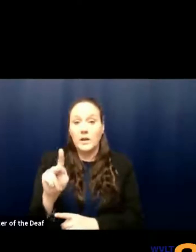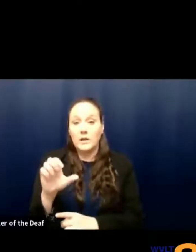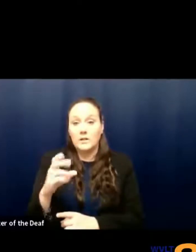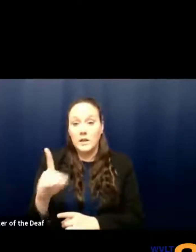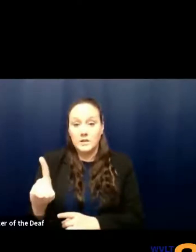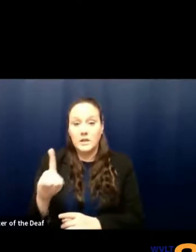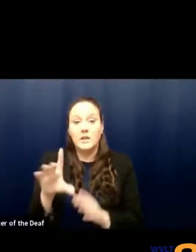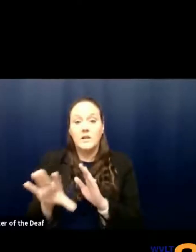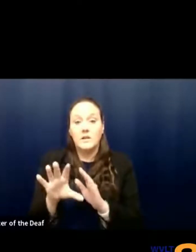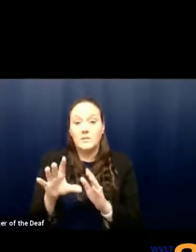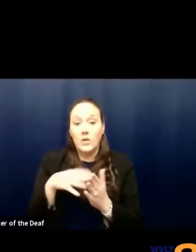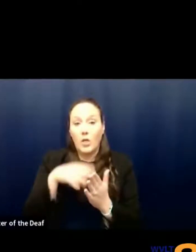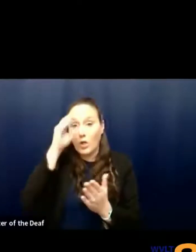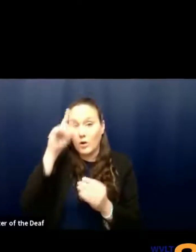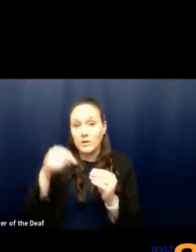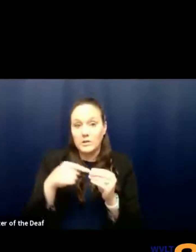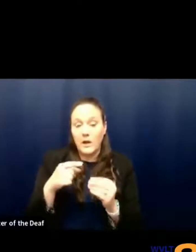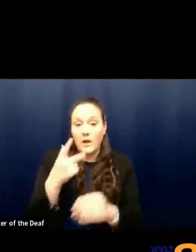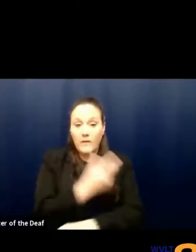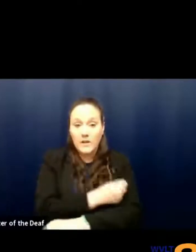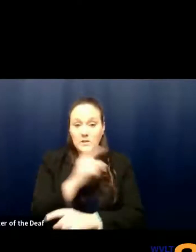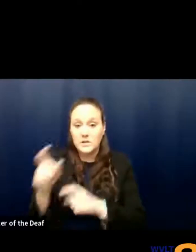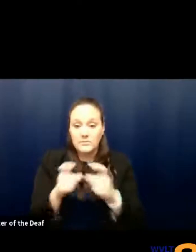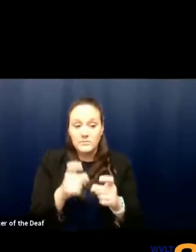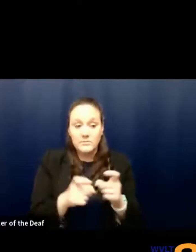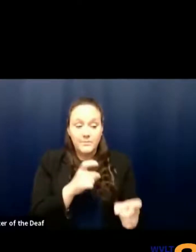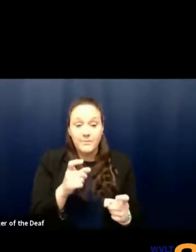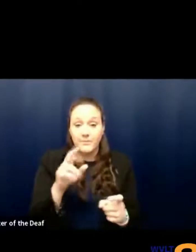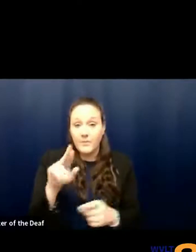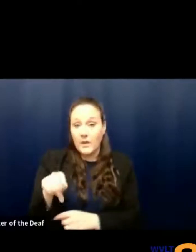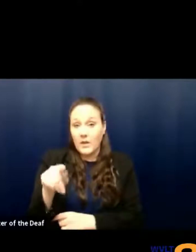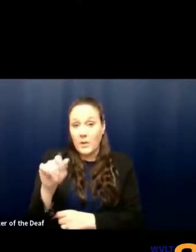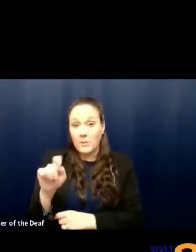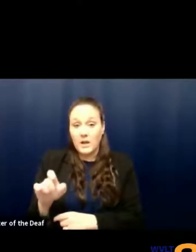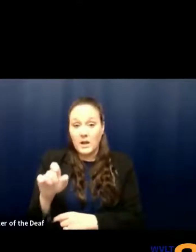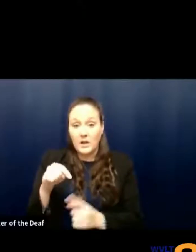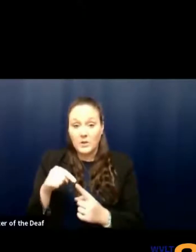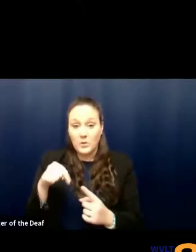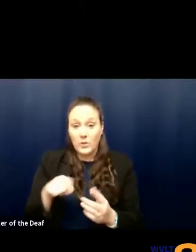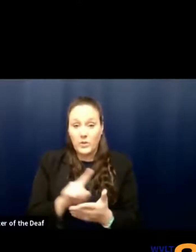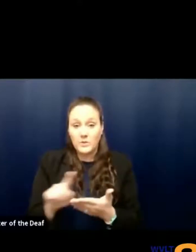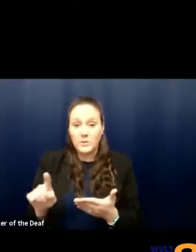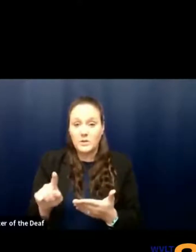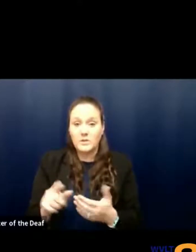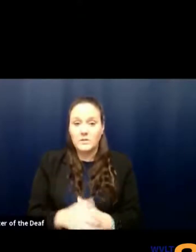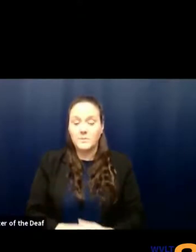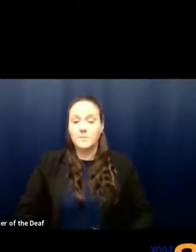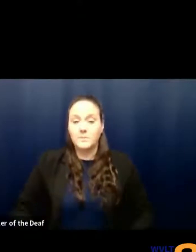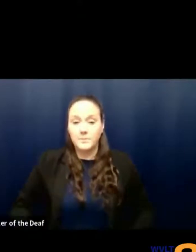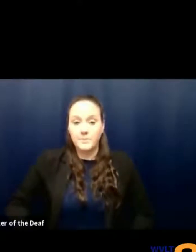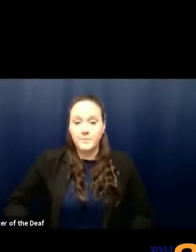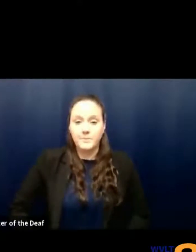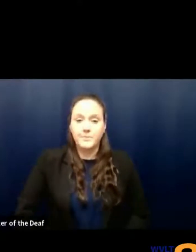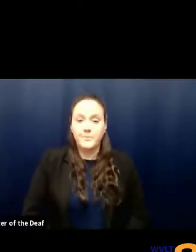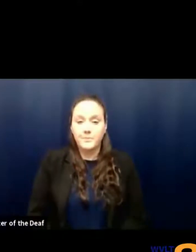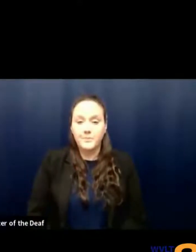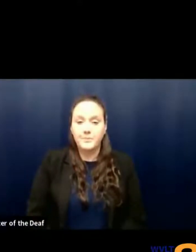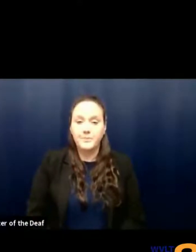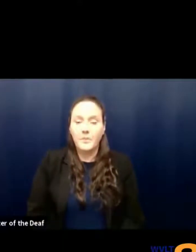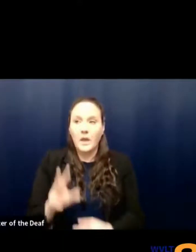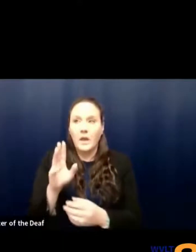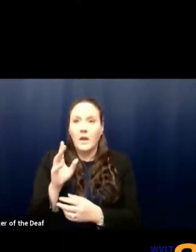about vaccine allocation. Are there any updates to this week's allocation? I think